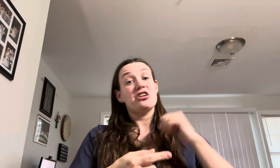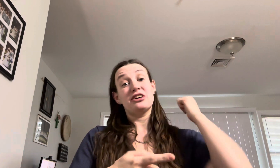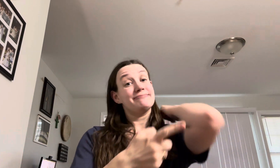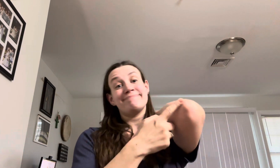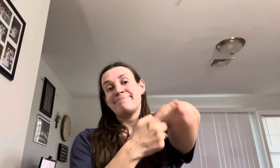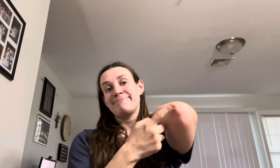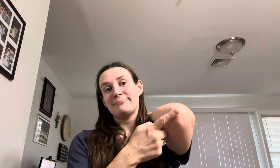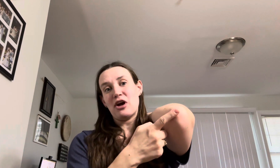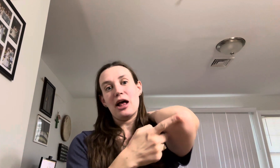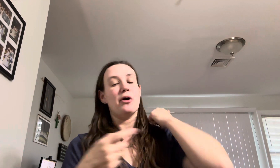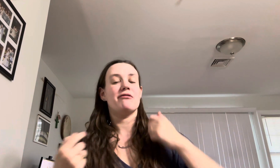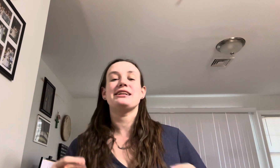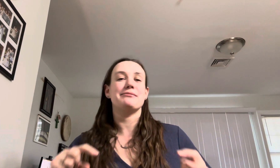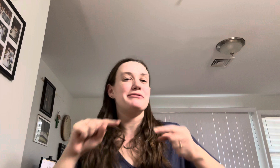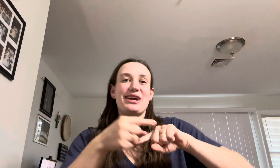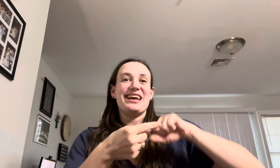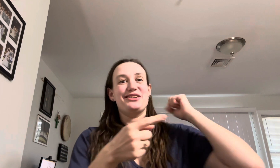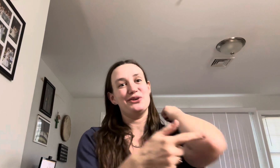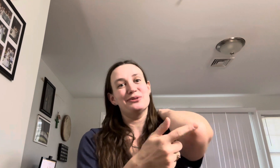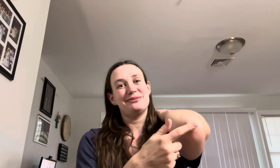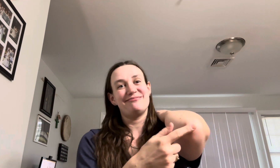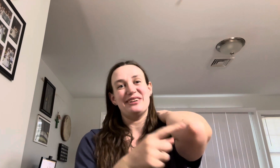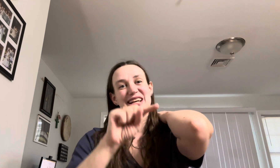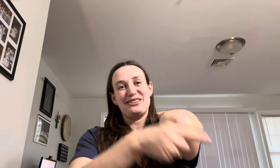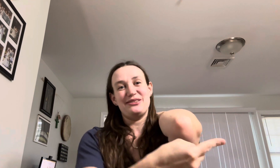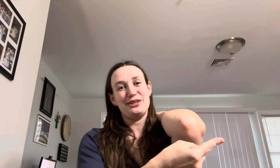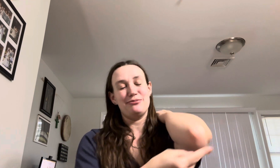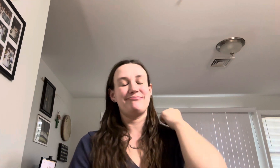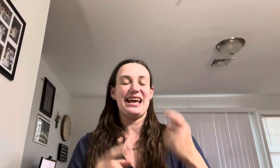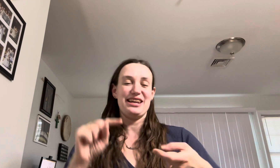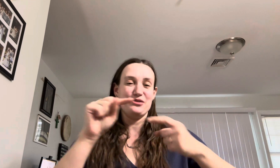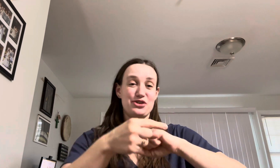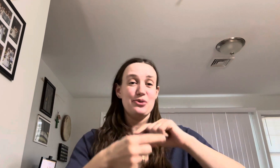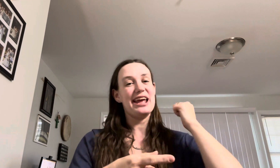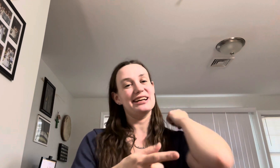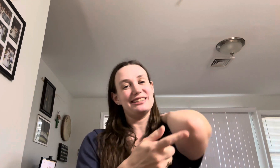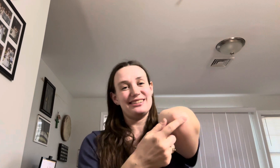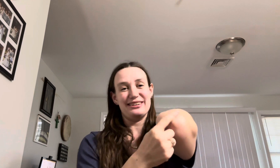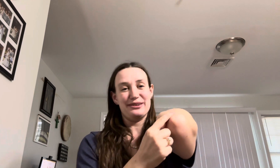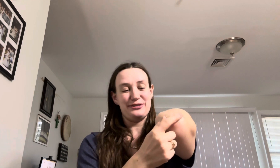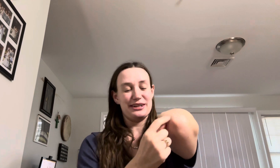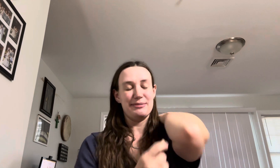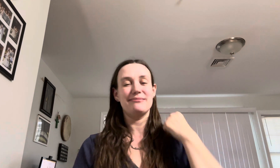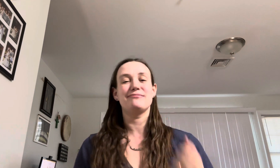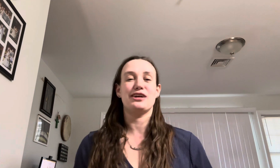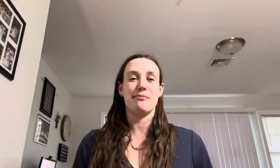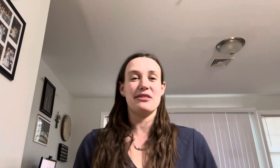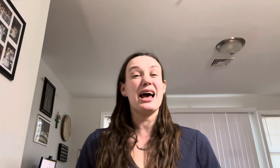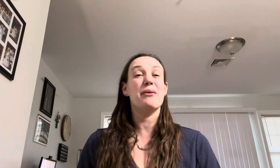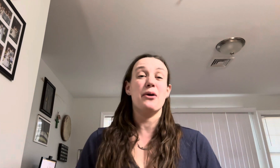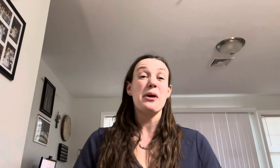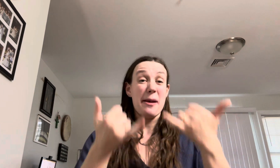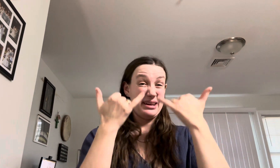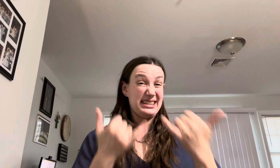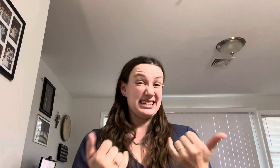hurt their elbow, right? Sometimes you can't do, right, because you can't use two hands, if you're going to be talking about the elbow. But